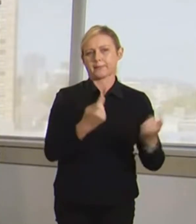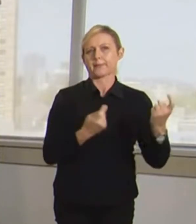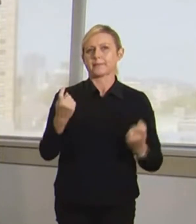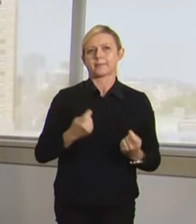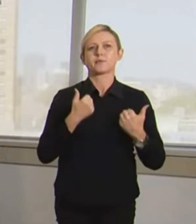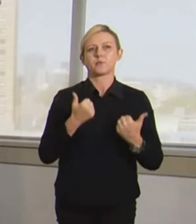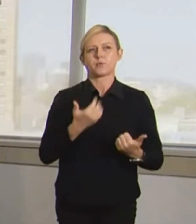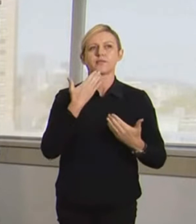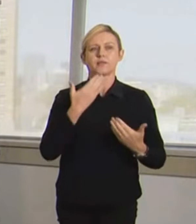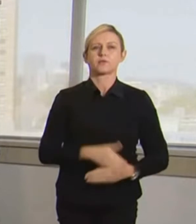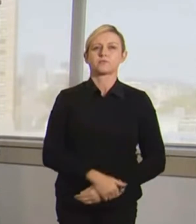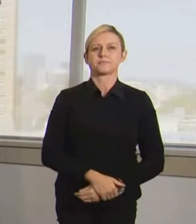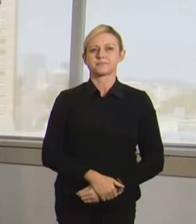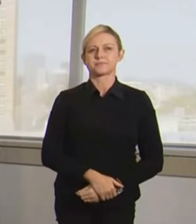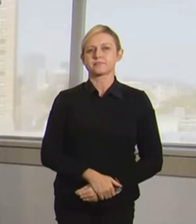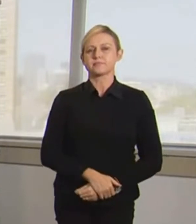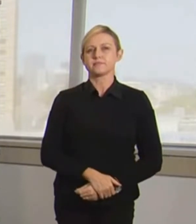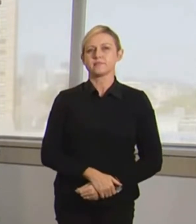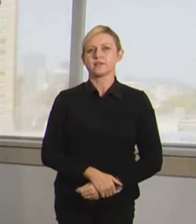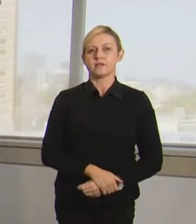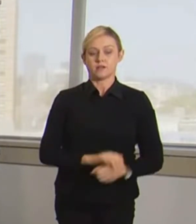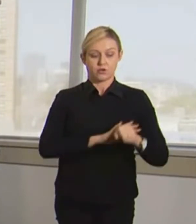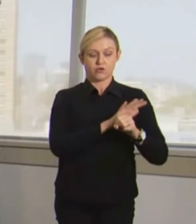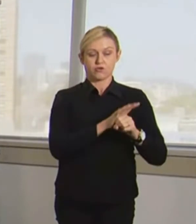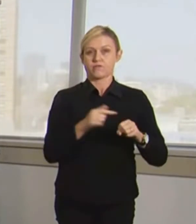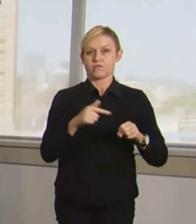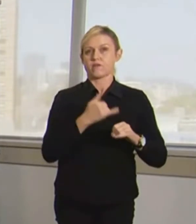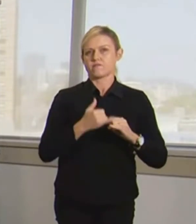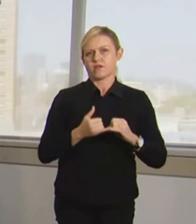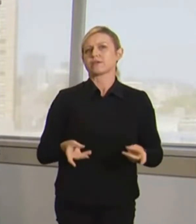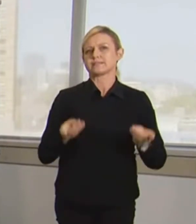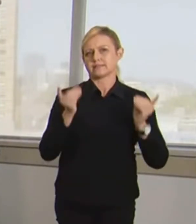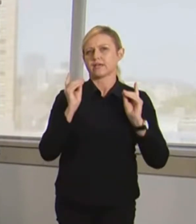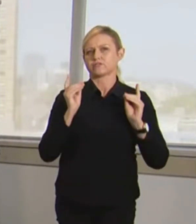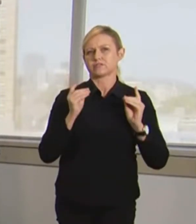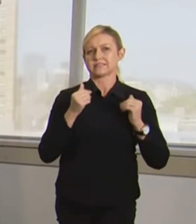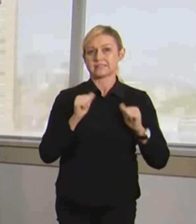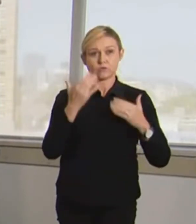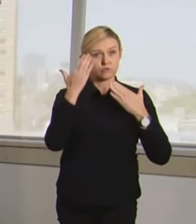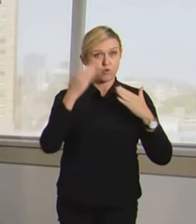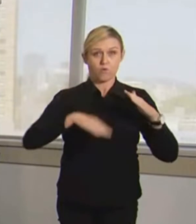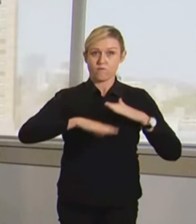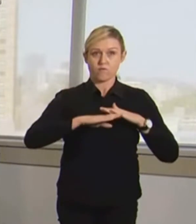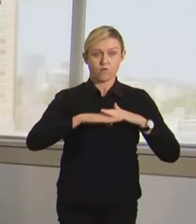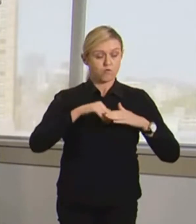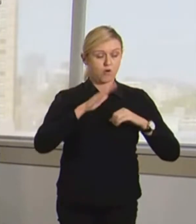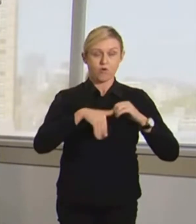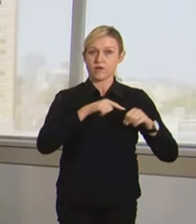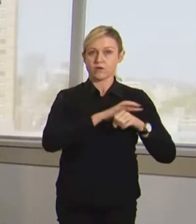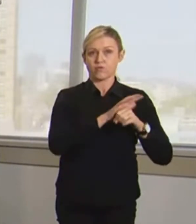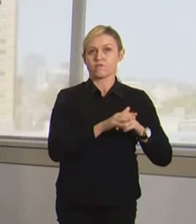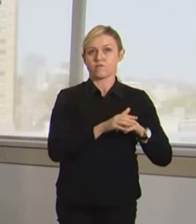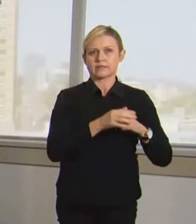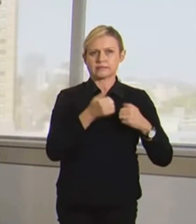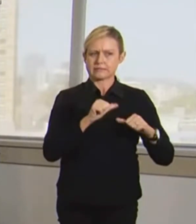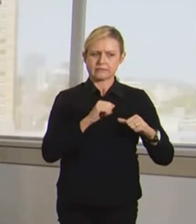Managing this virus is it's a very dangerous and largely still unknown virus, and we need to do everything we can to try